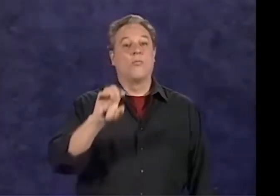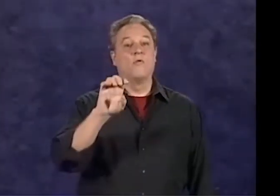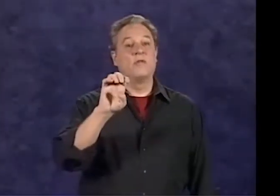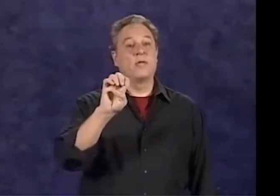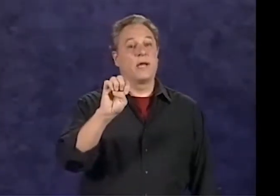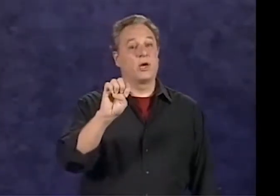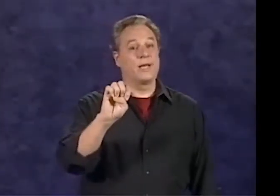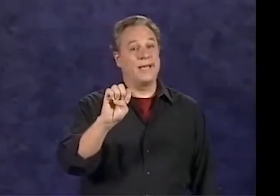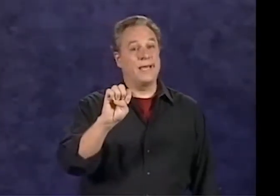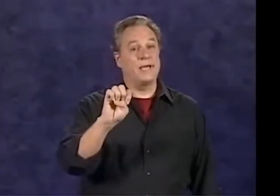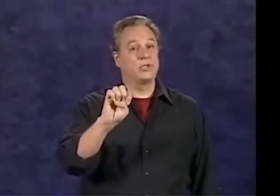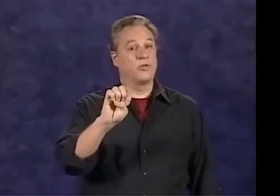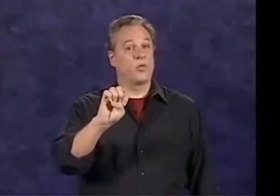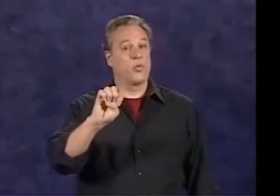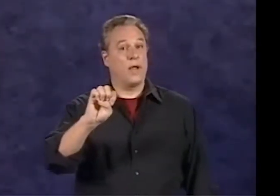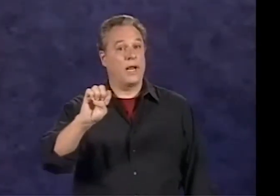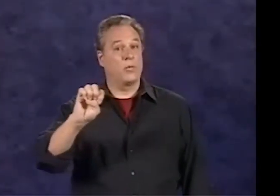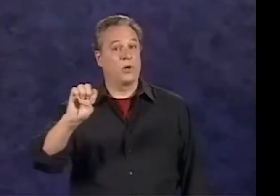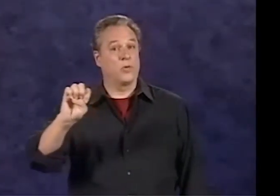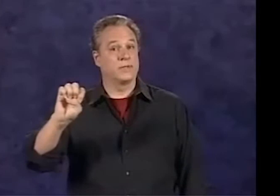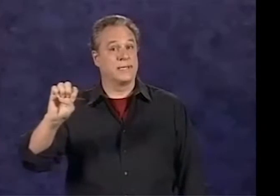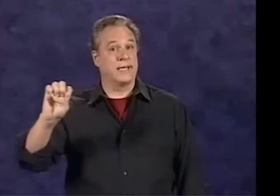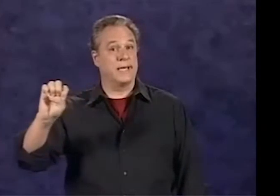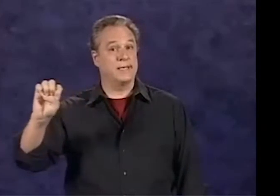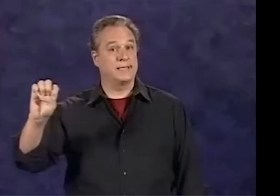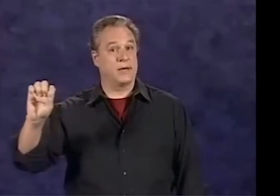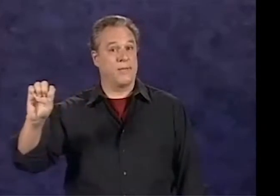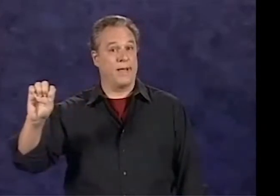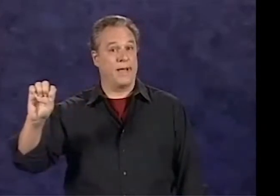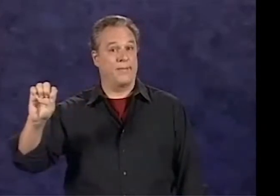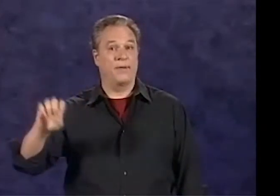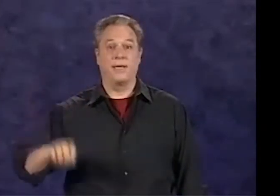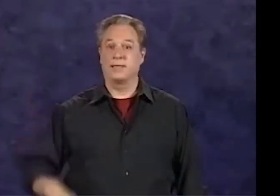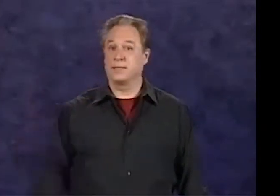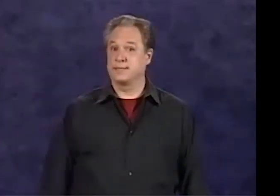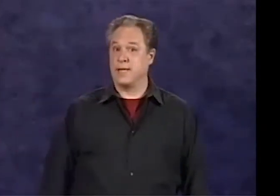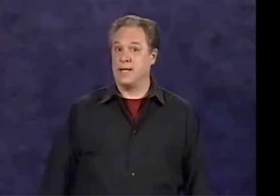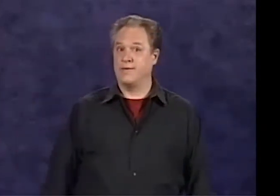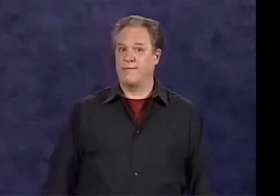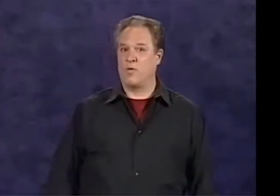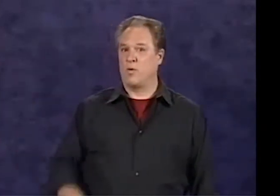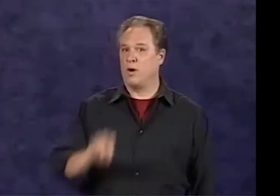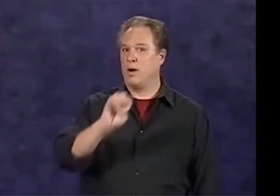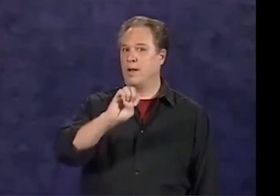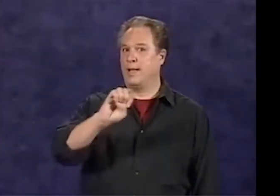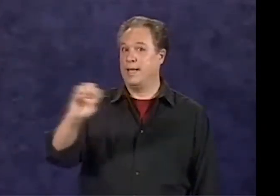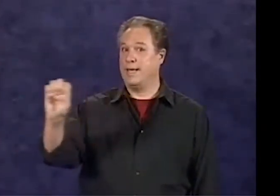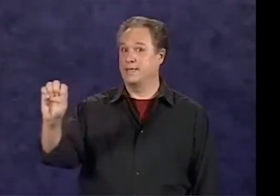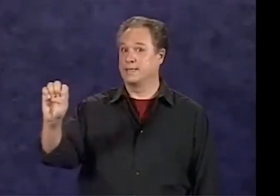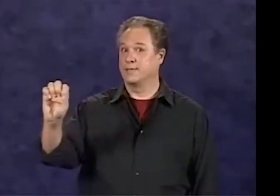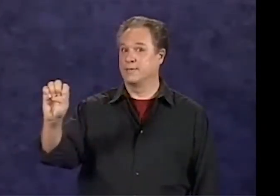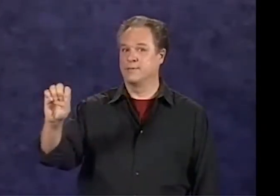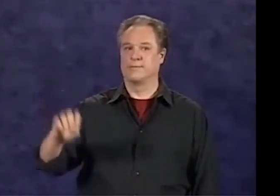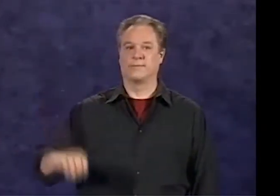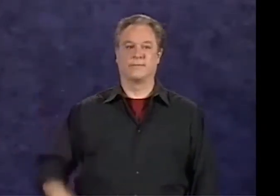Moving the letter E to the right where you would see east on a map is the sign for east.